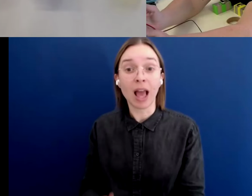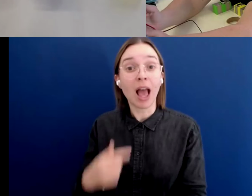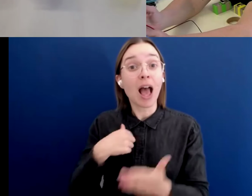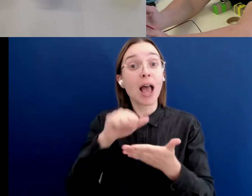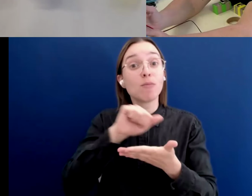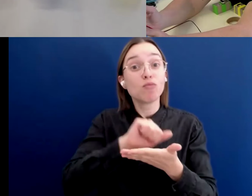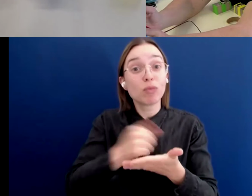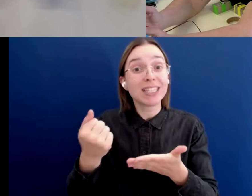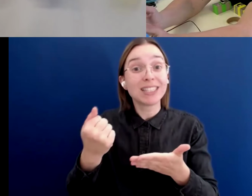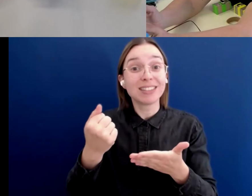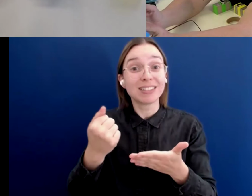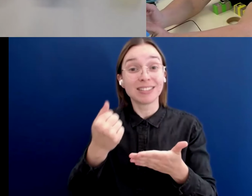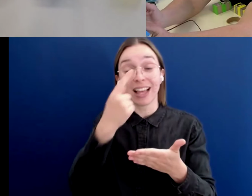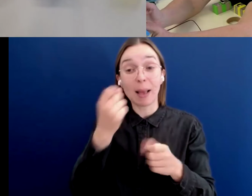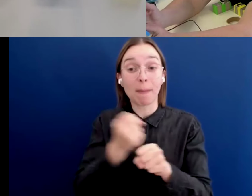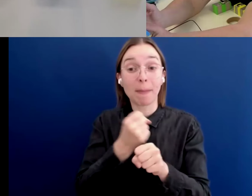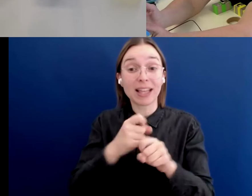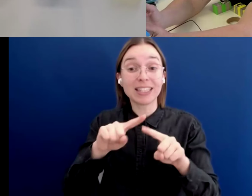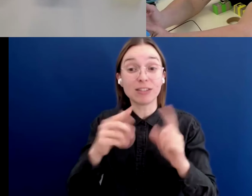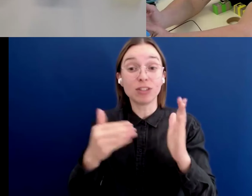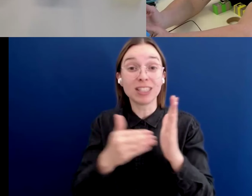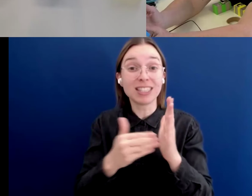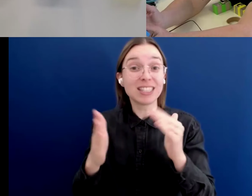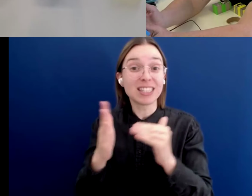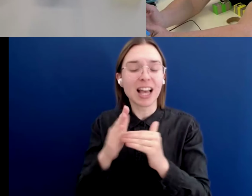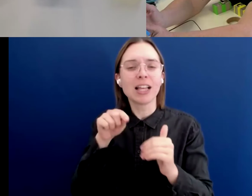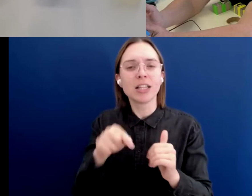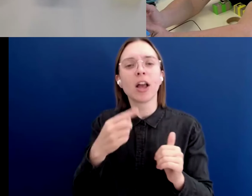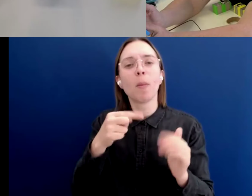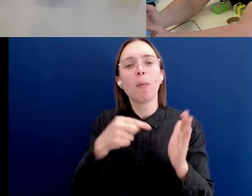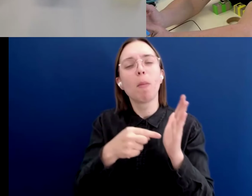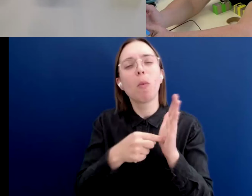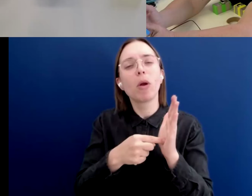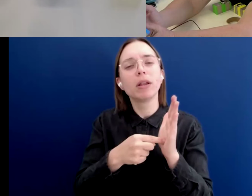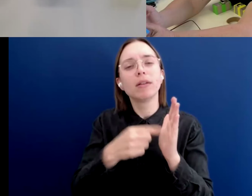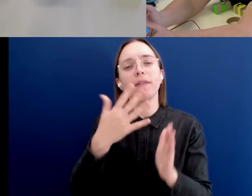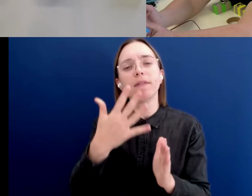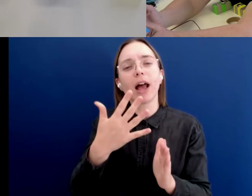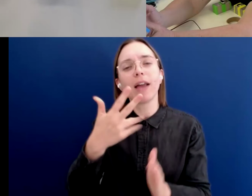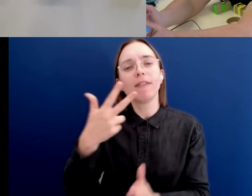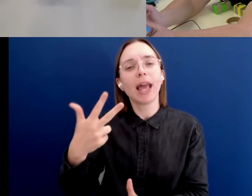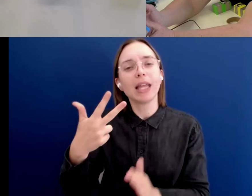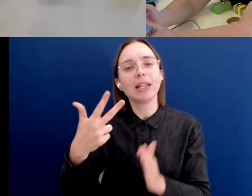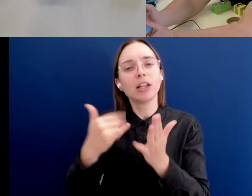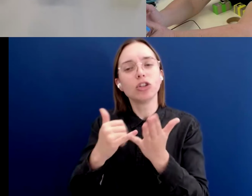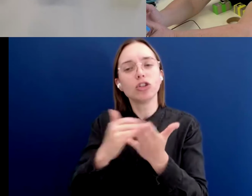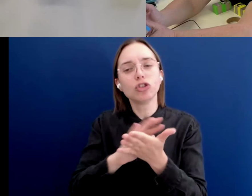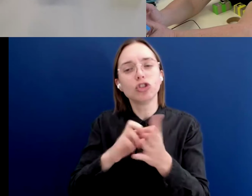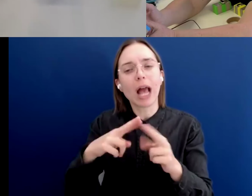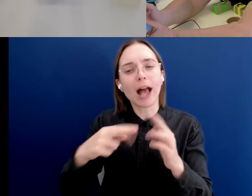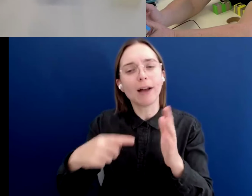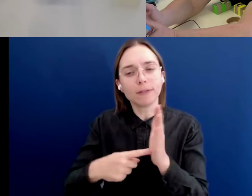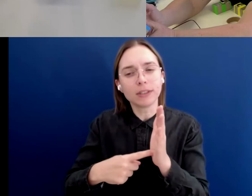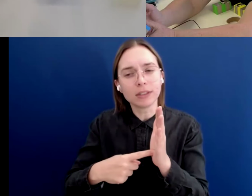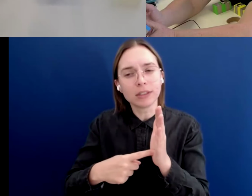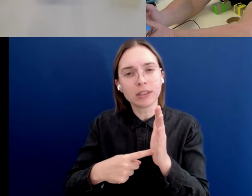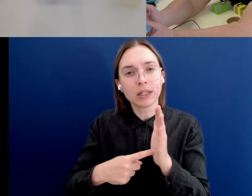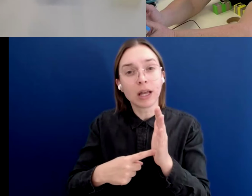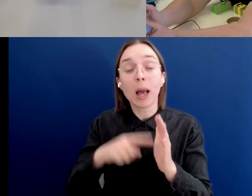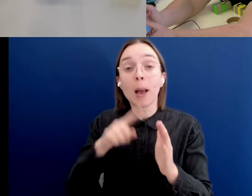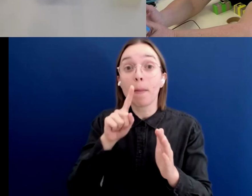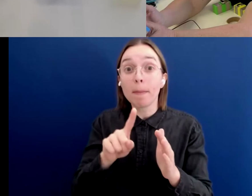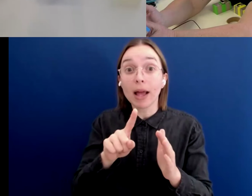sizes. This one is a 0.58 shaft. To get that to print, I have to print a 1.5